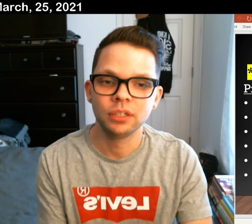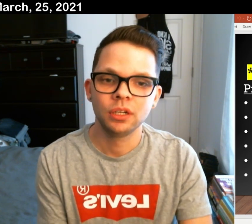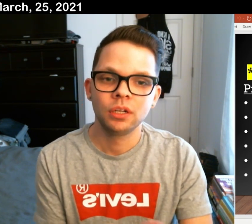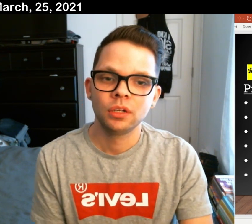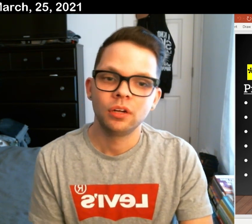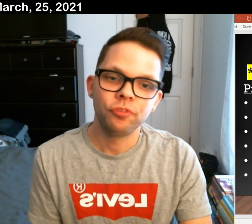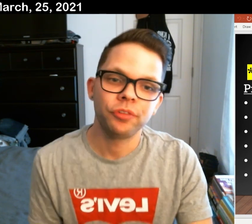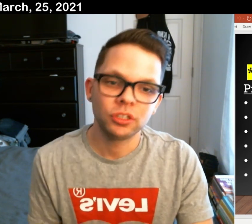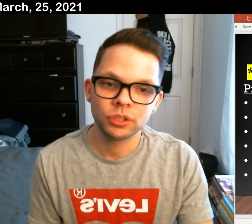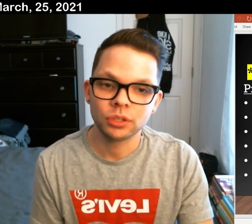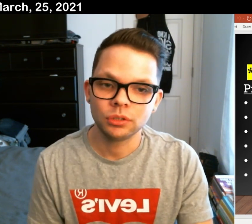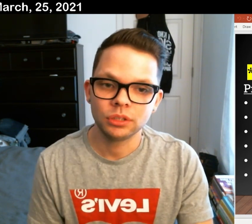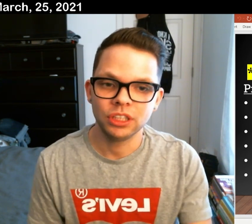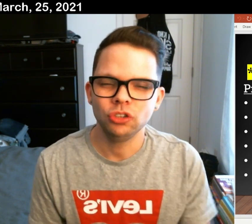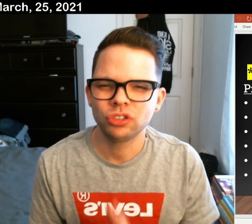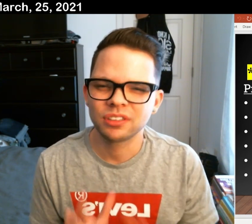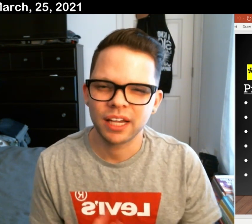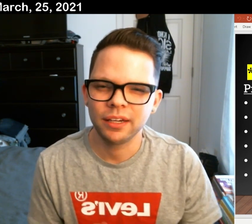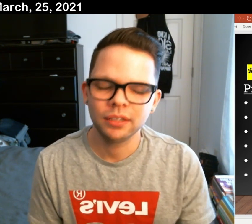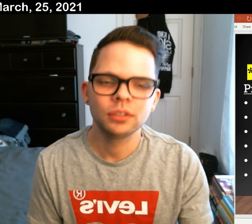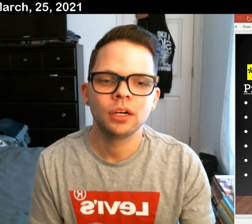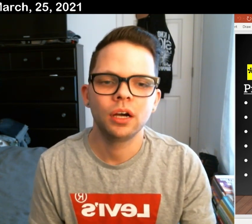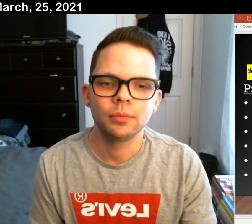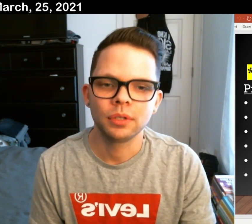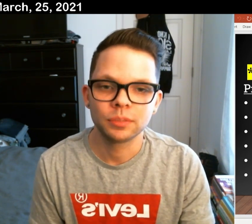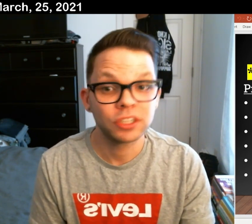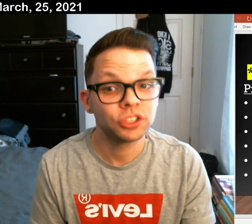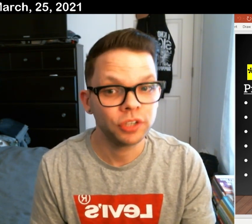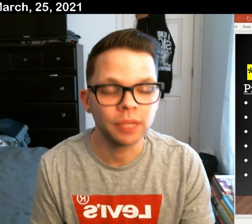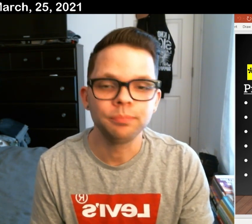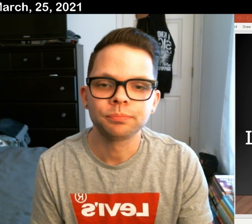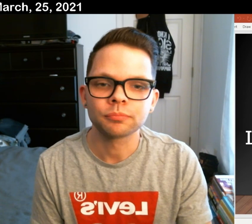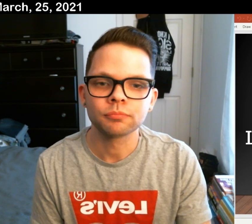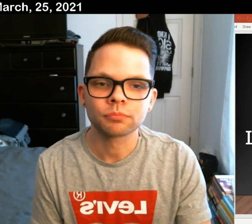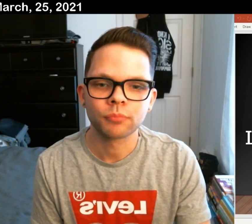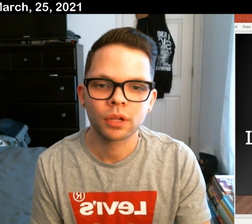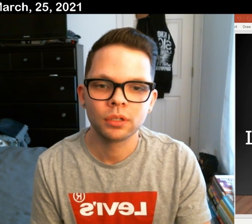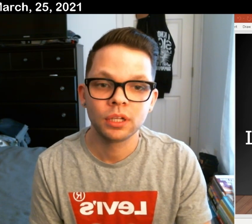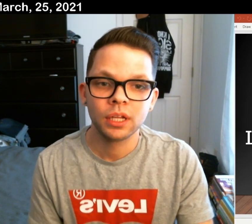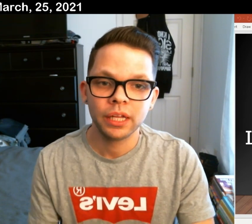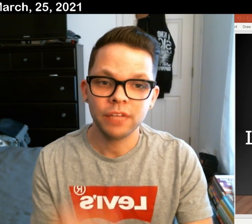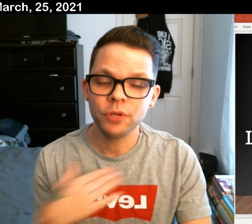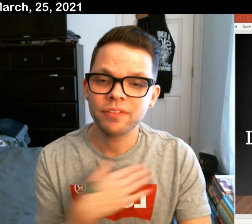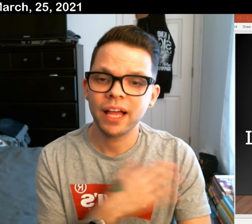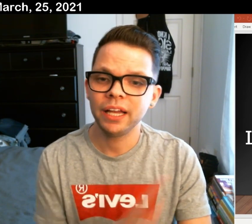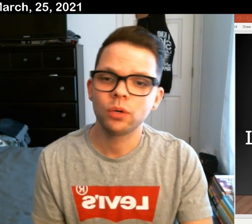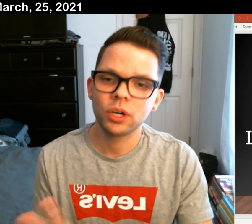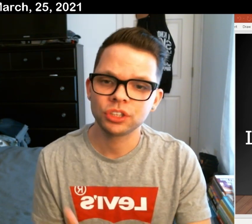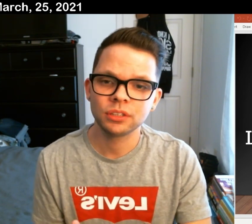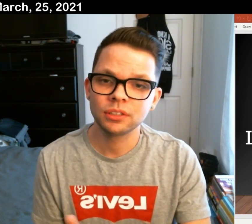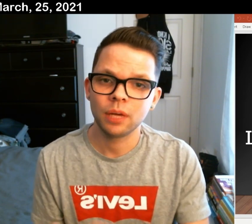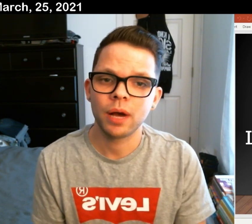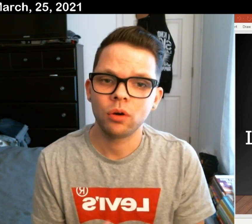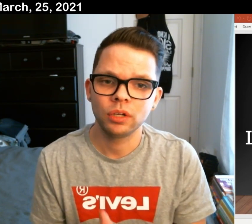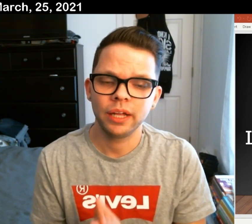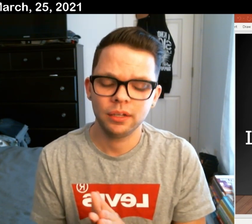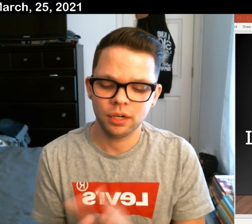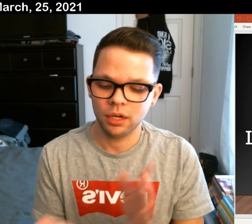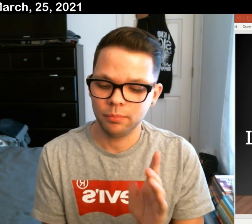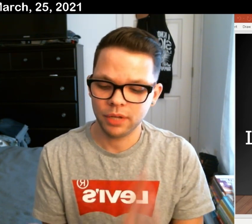be a few things you can get used to signing, especially your name. If you have any questions